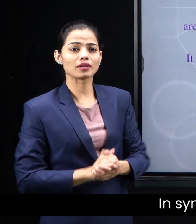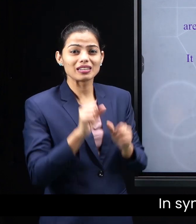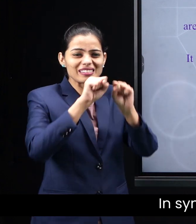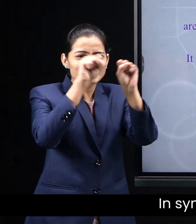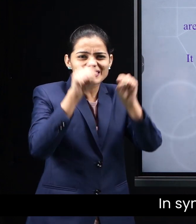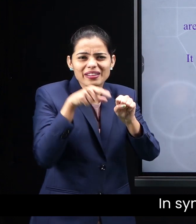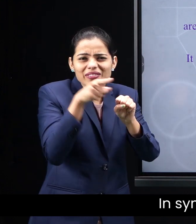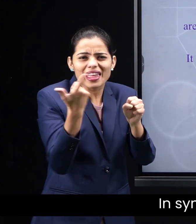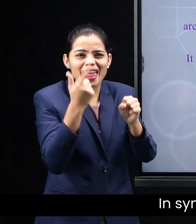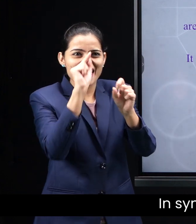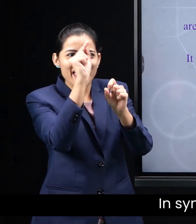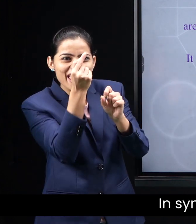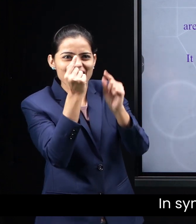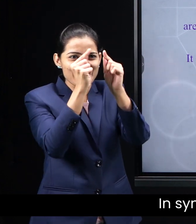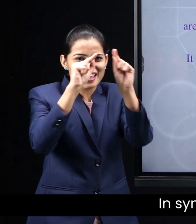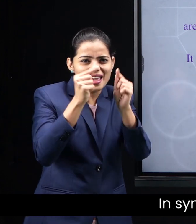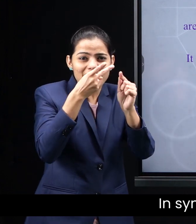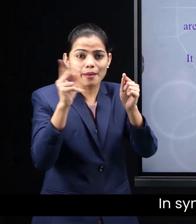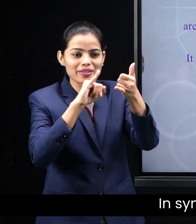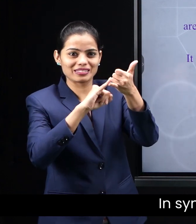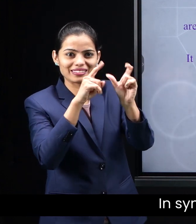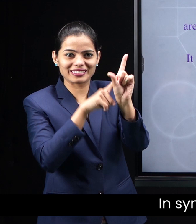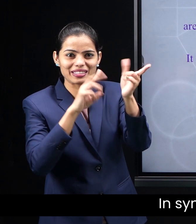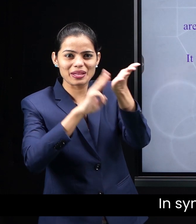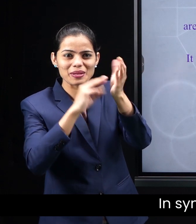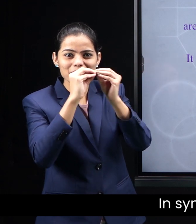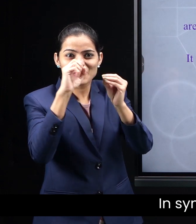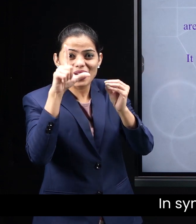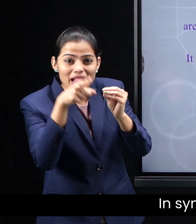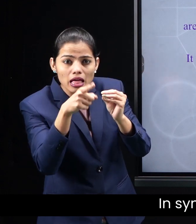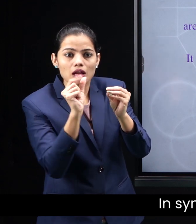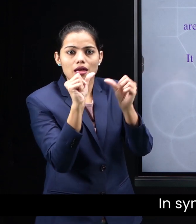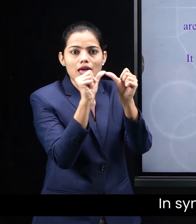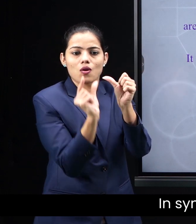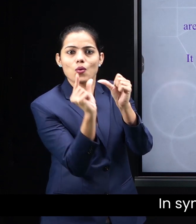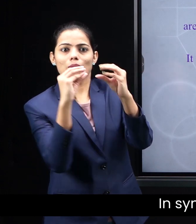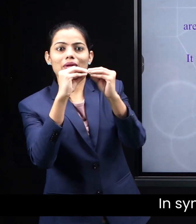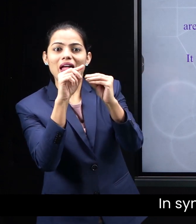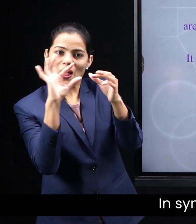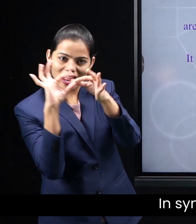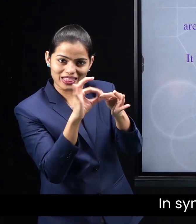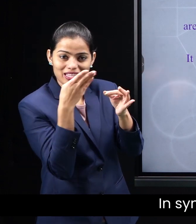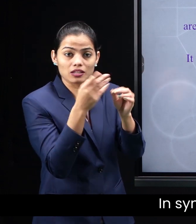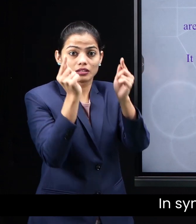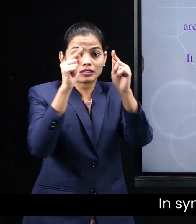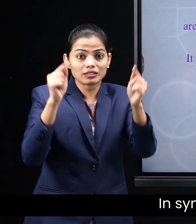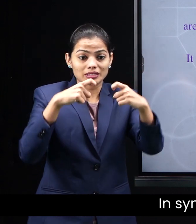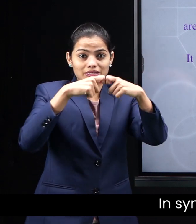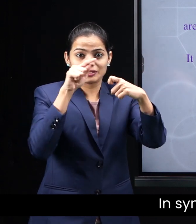In symbol, A union B is equal to X, X belongs to A or X